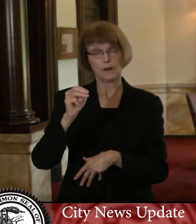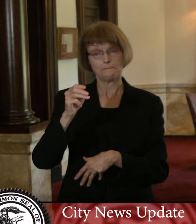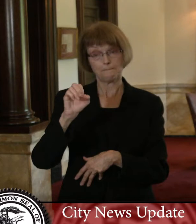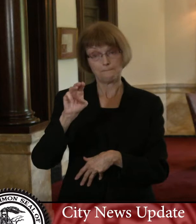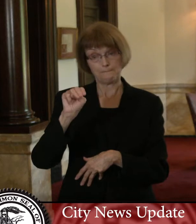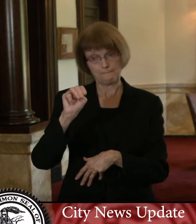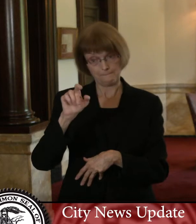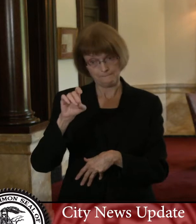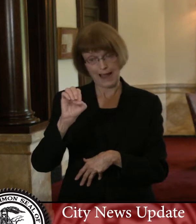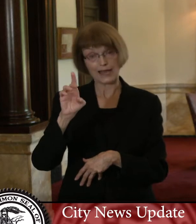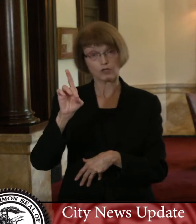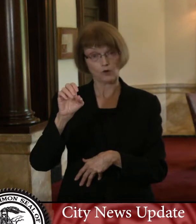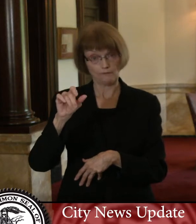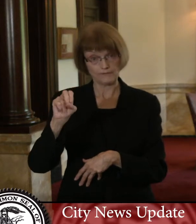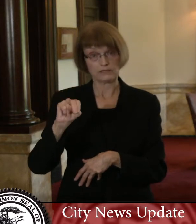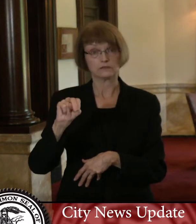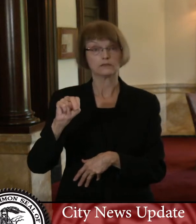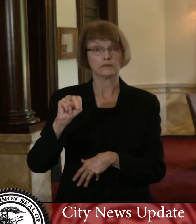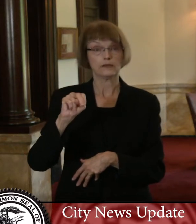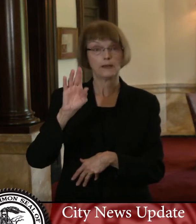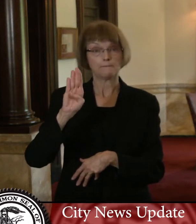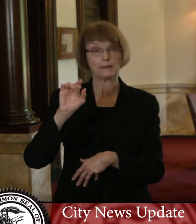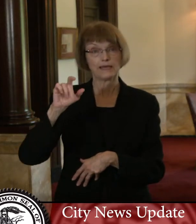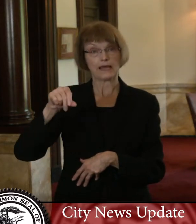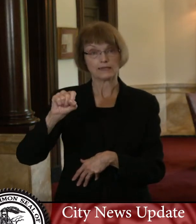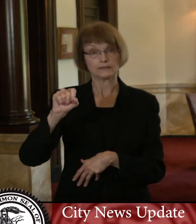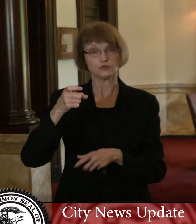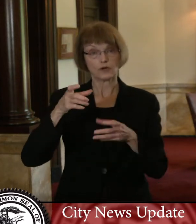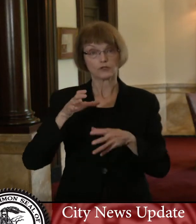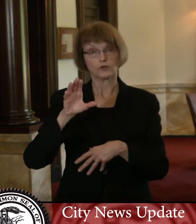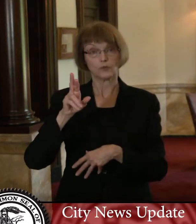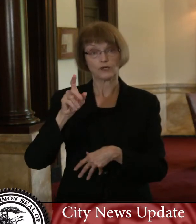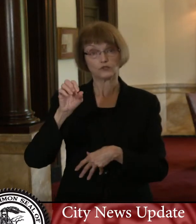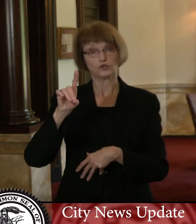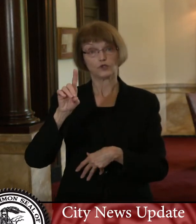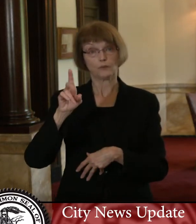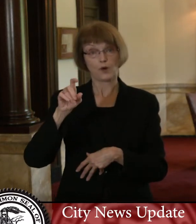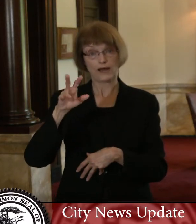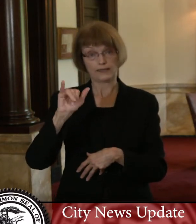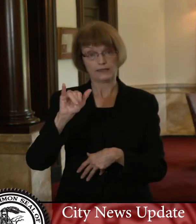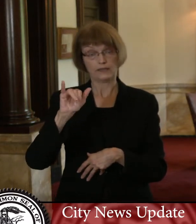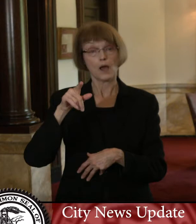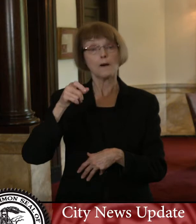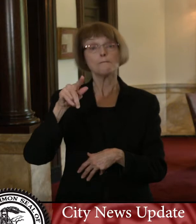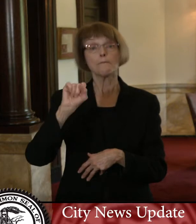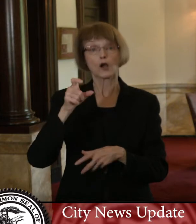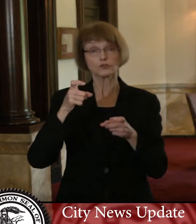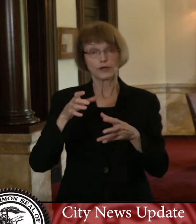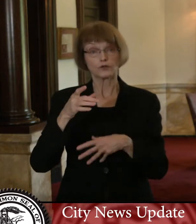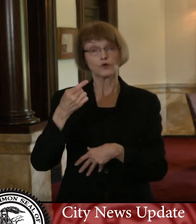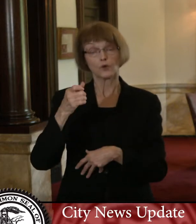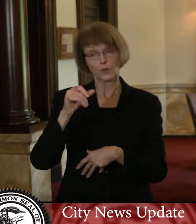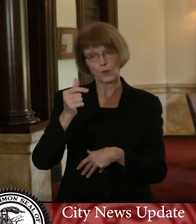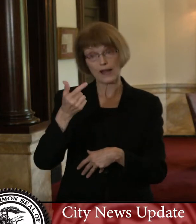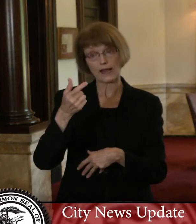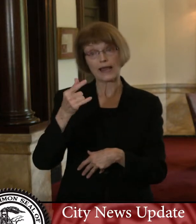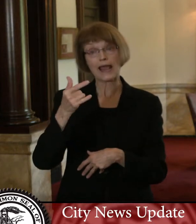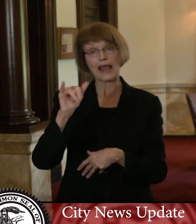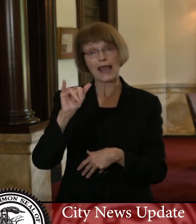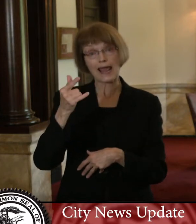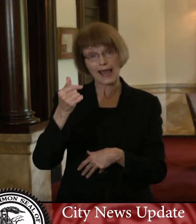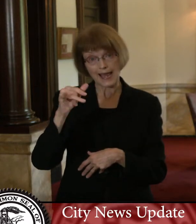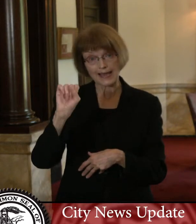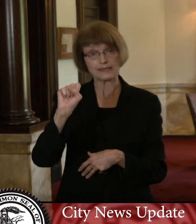Dauphin, BPS Director Richard Bradley, Parks Director Greg Hayes, Planning and